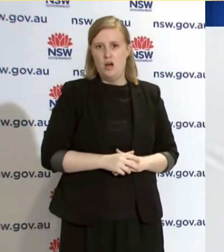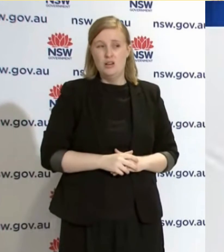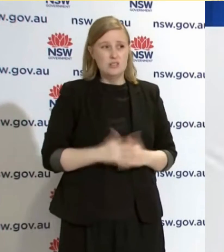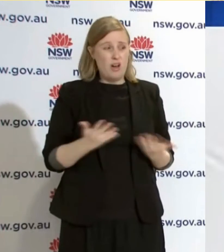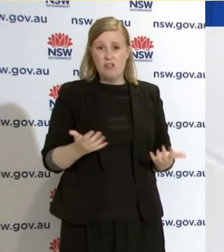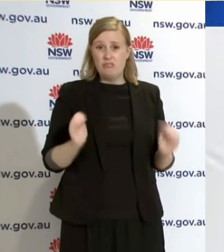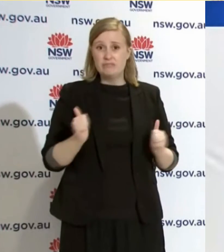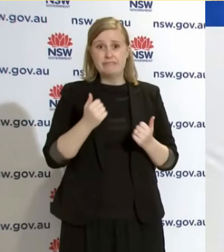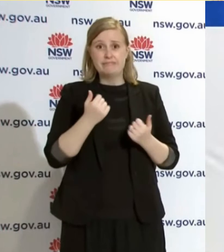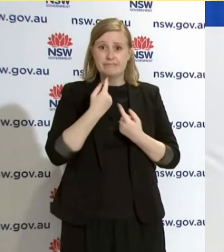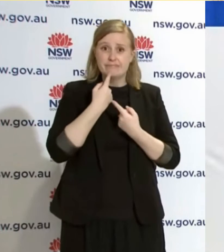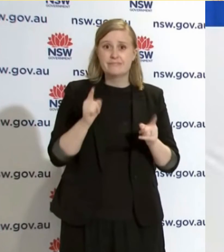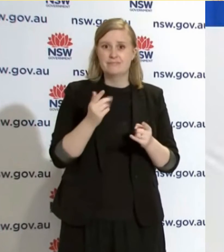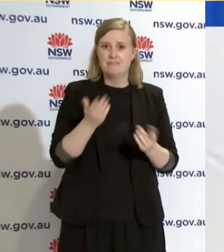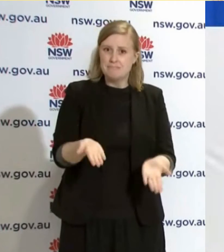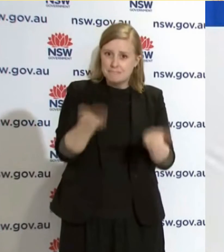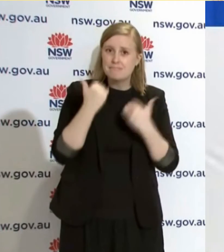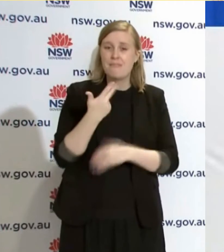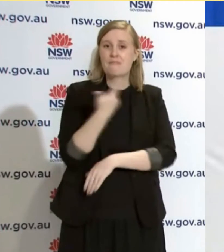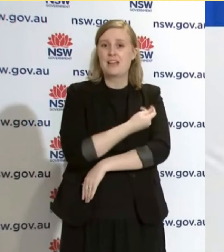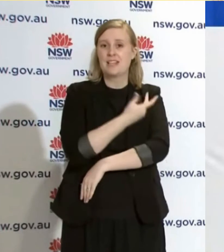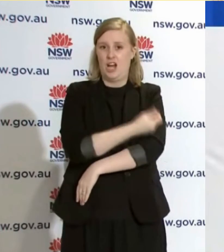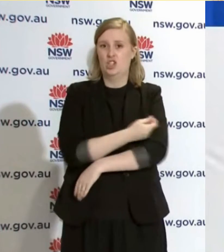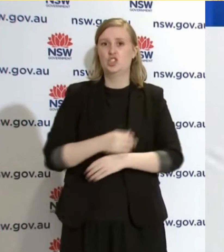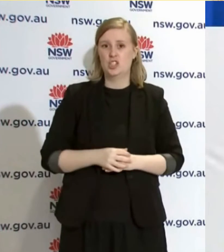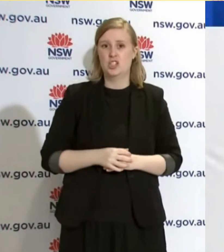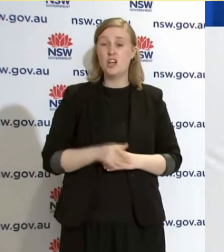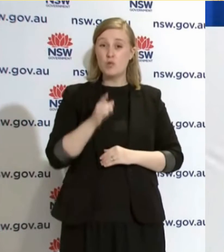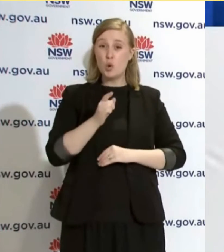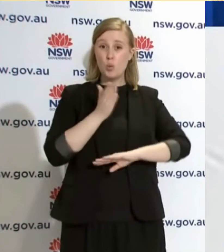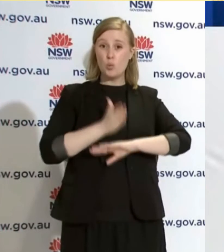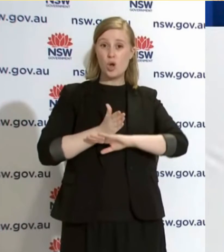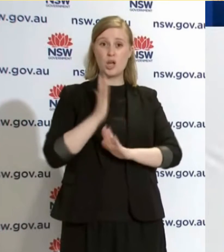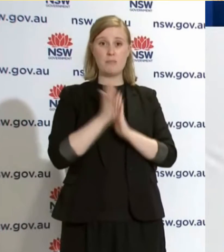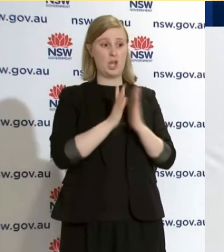vaccinated, especially if you work in an occupation which has contact with a lot of people.